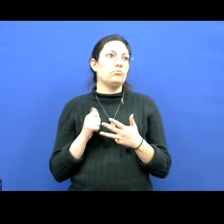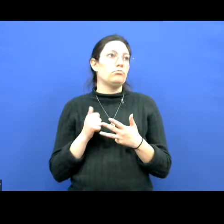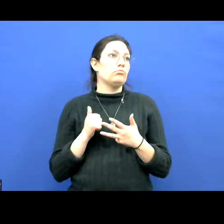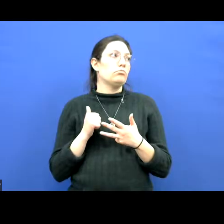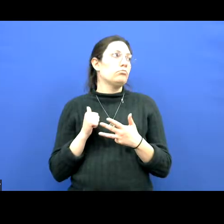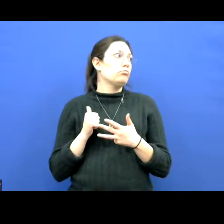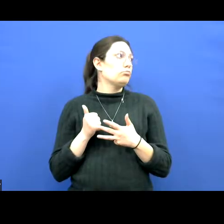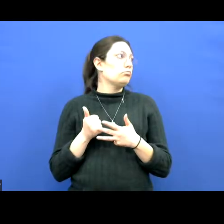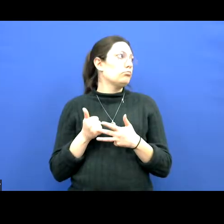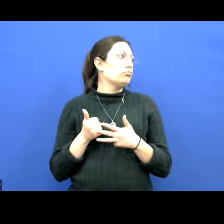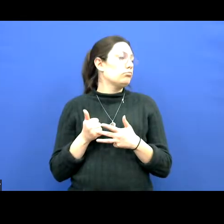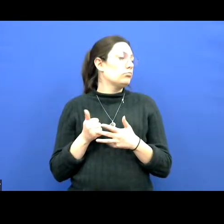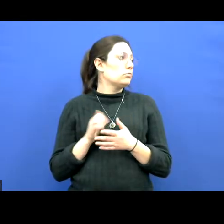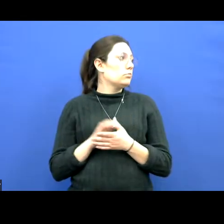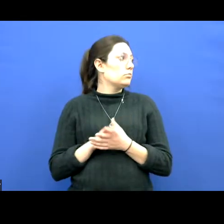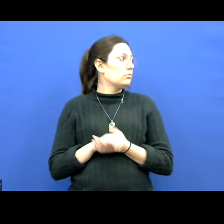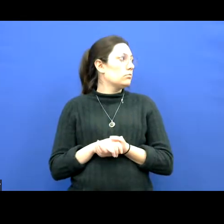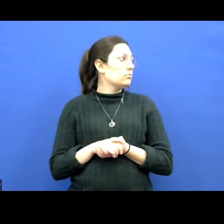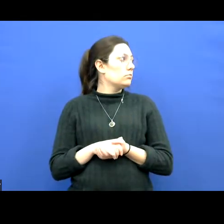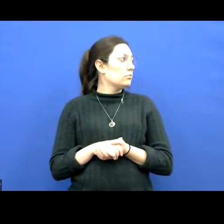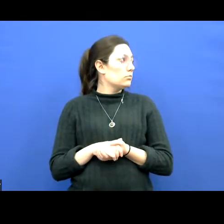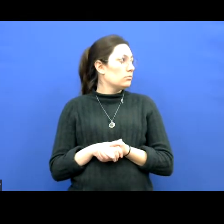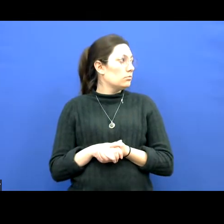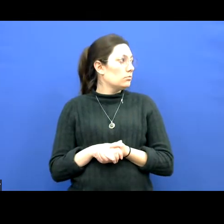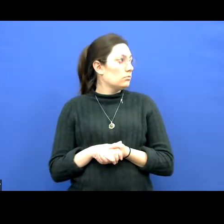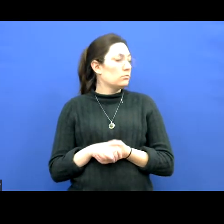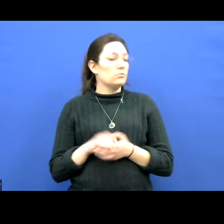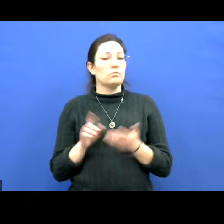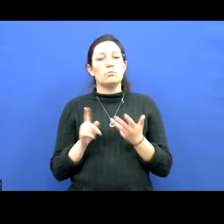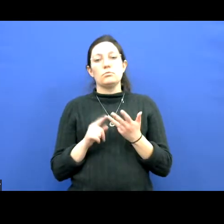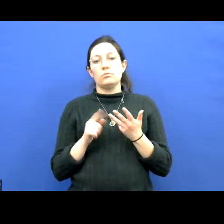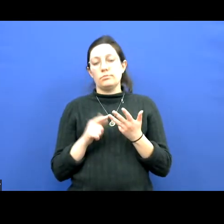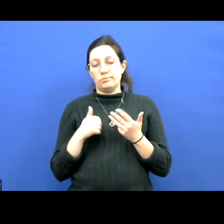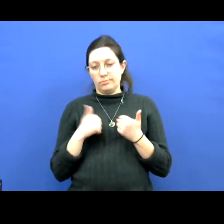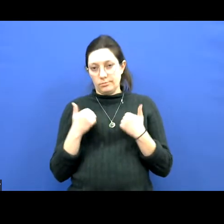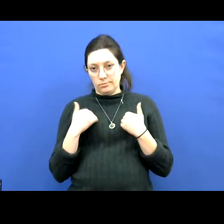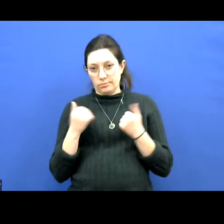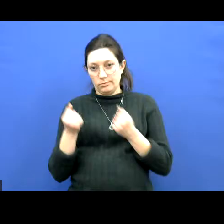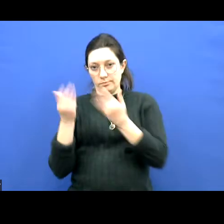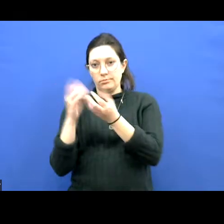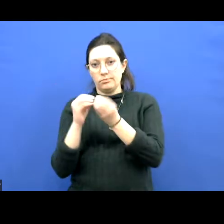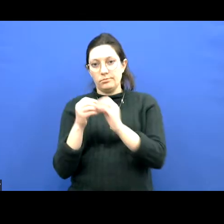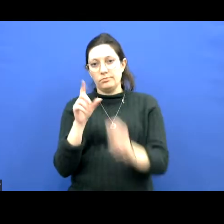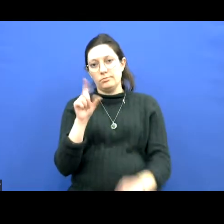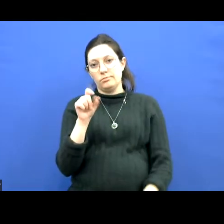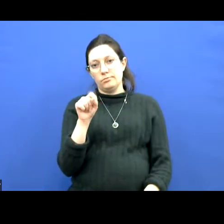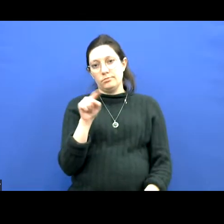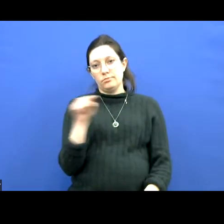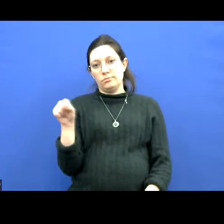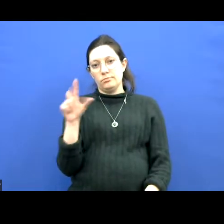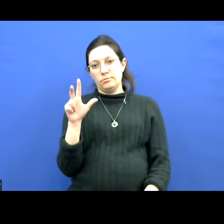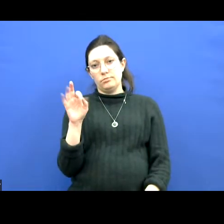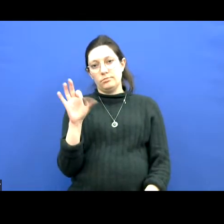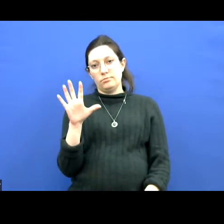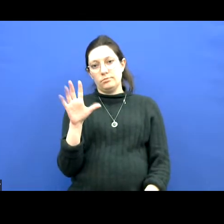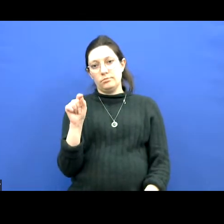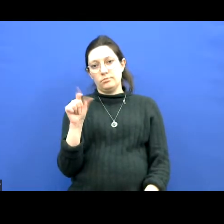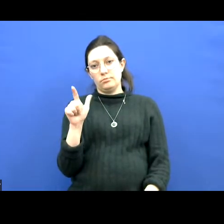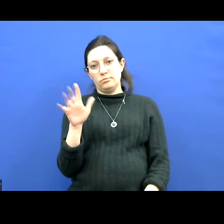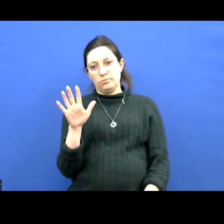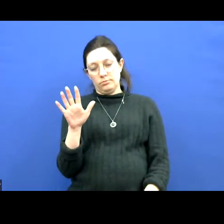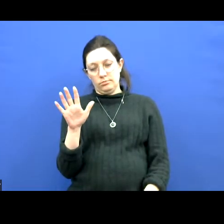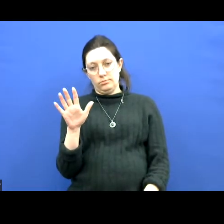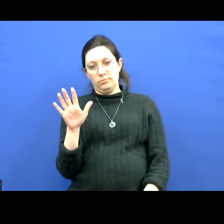Supervisor Schultz. Aye. Fellow board members, I have resolution 20-395,